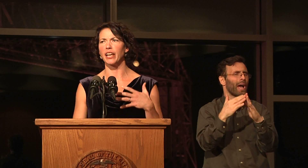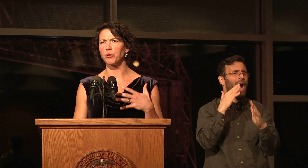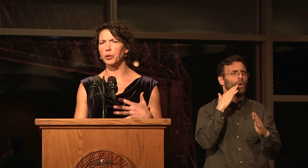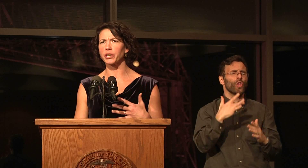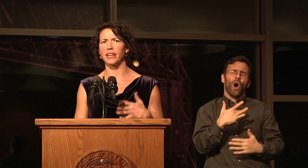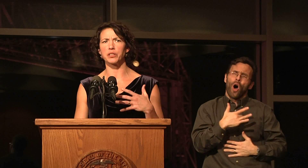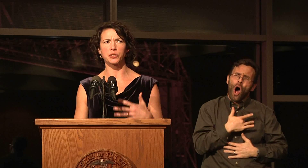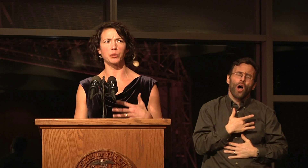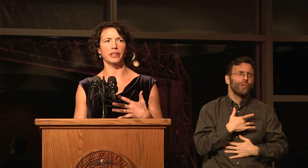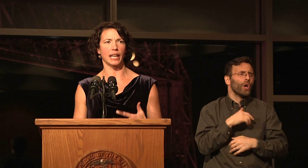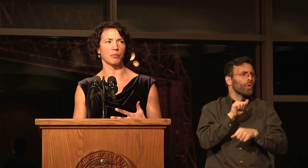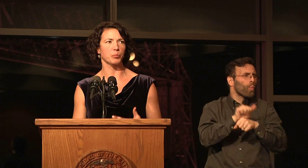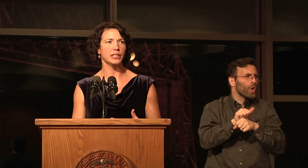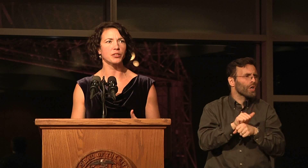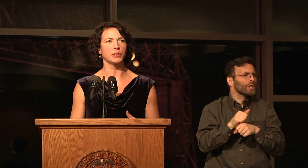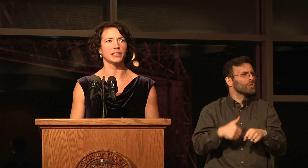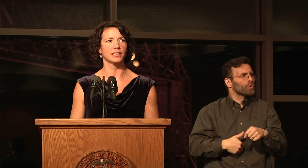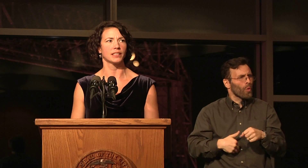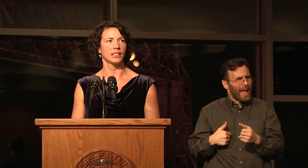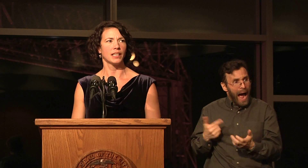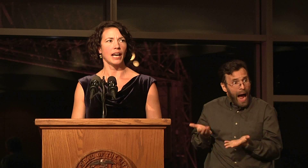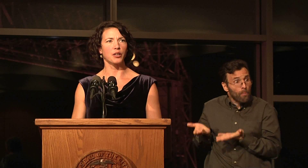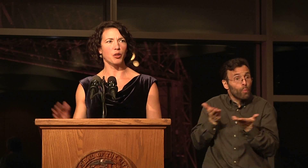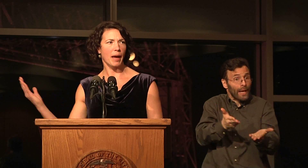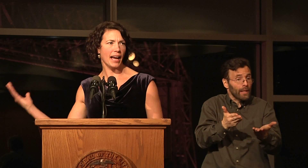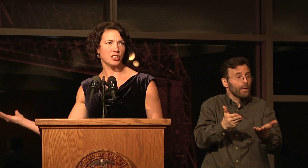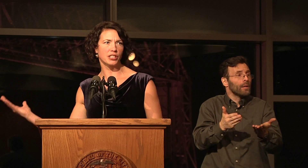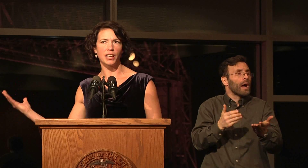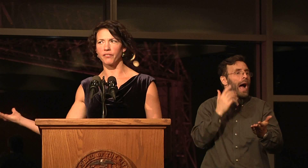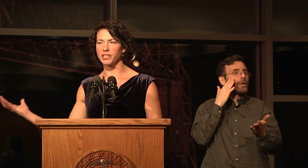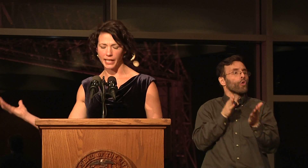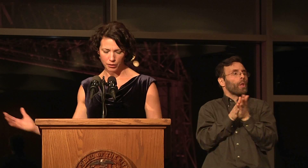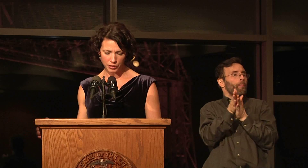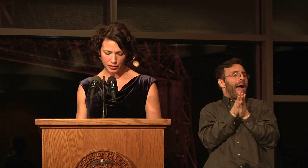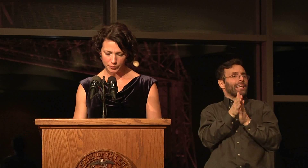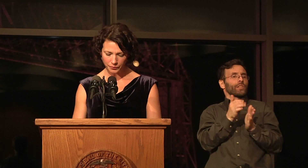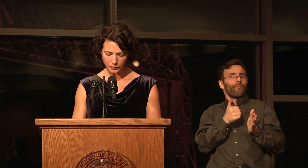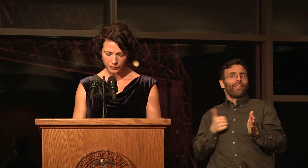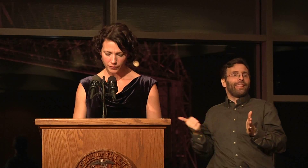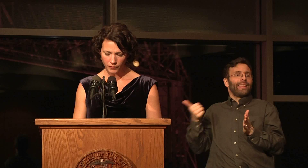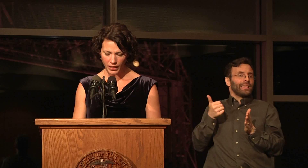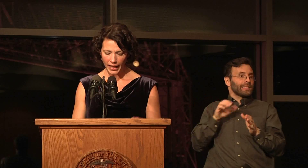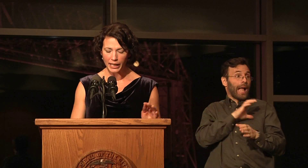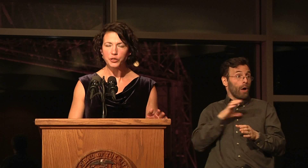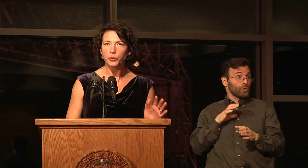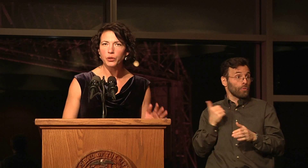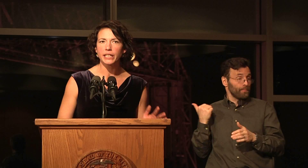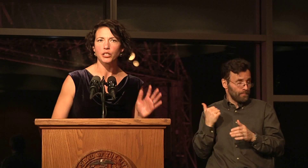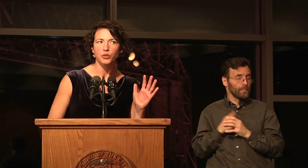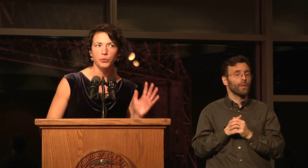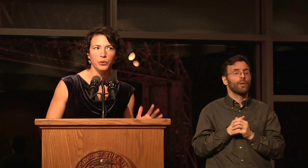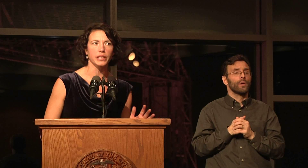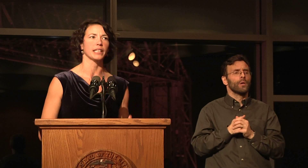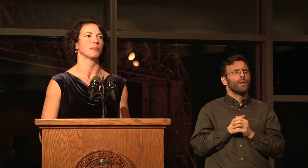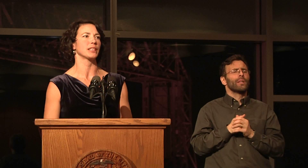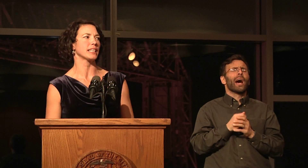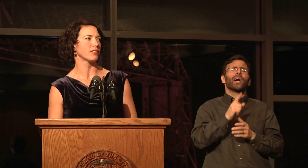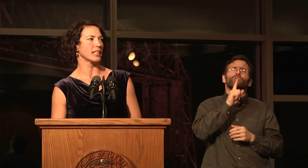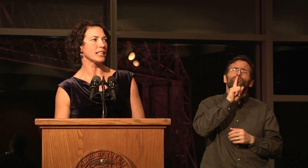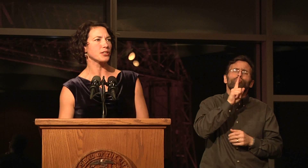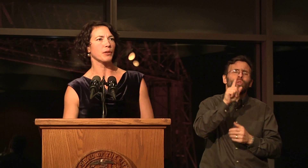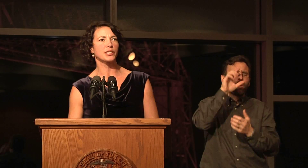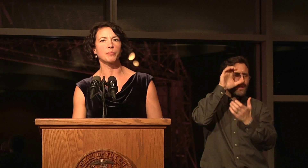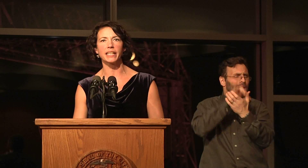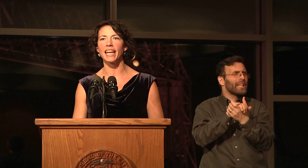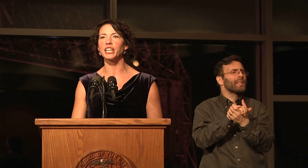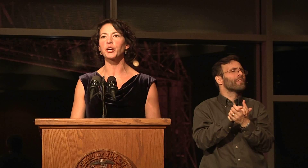heart and the work and the soul that I will bring to it. I know the passion of this council, and I truly, truly believe